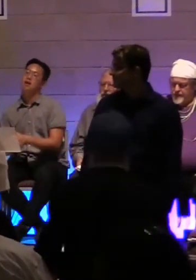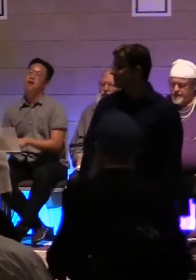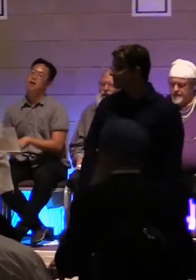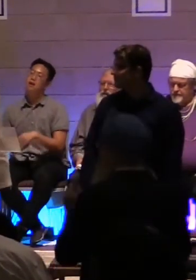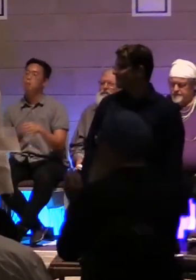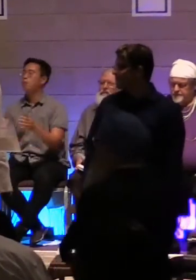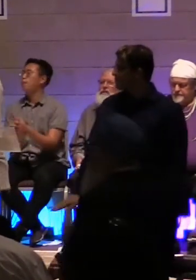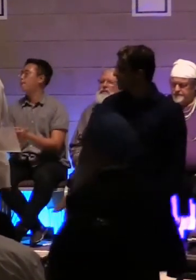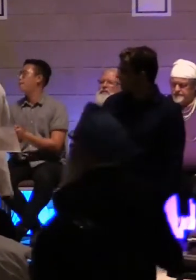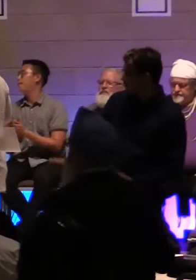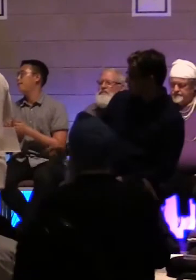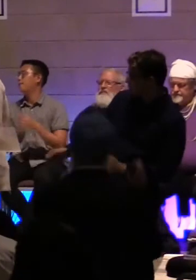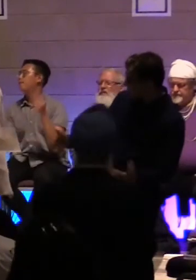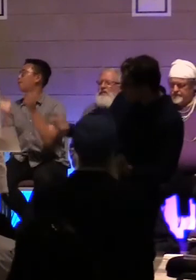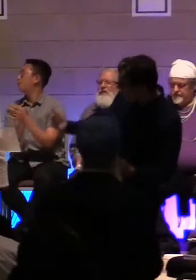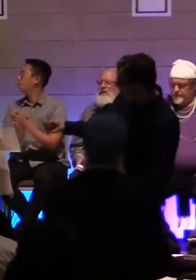Come on, man.